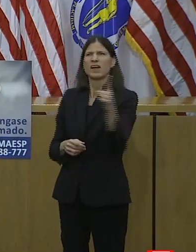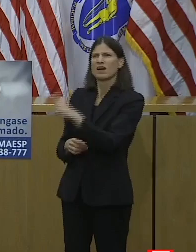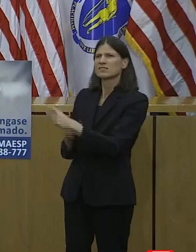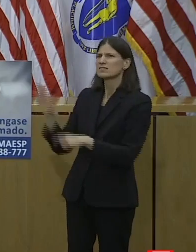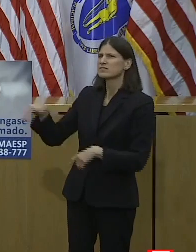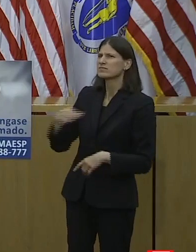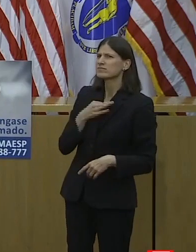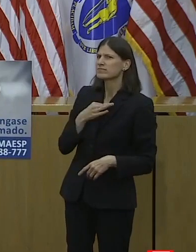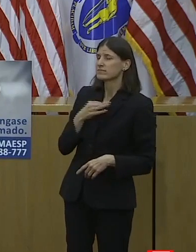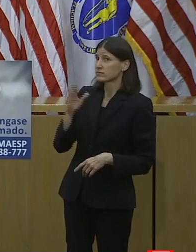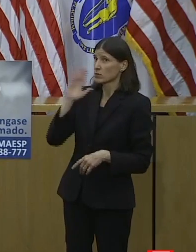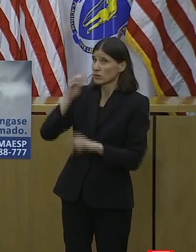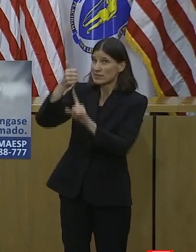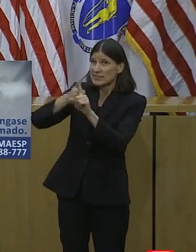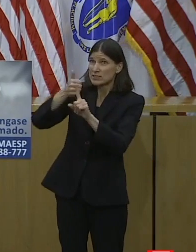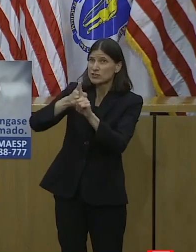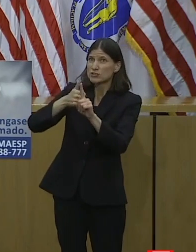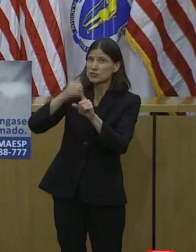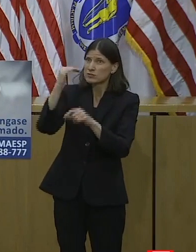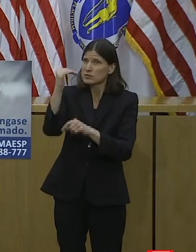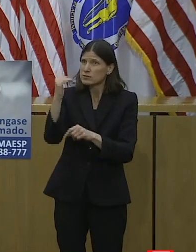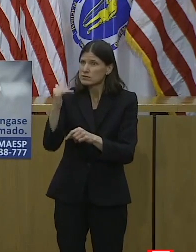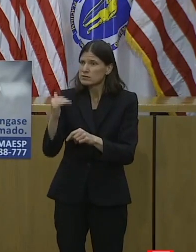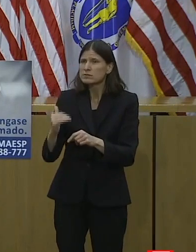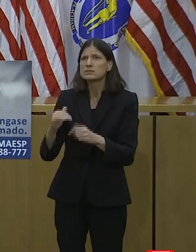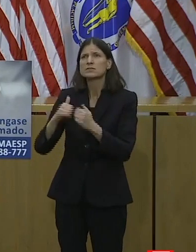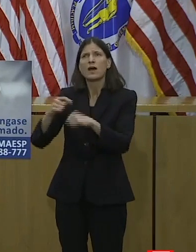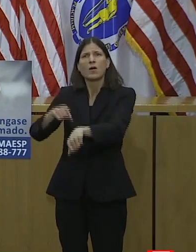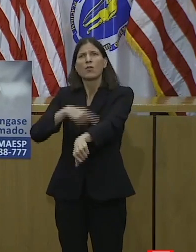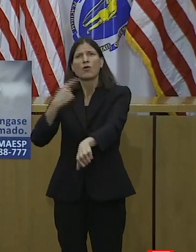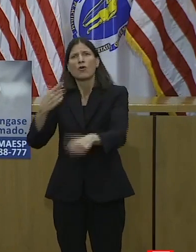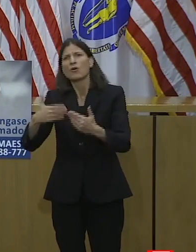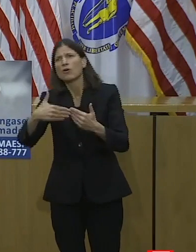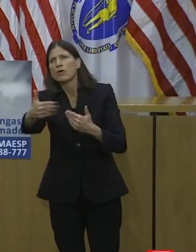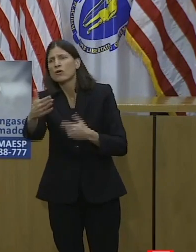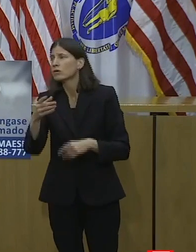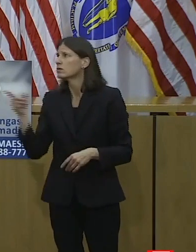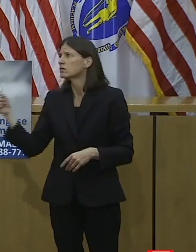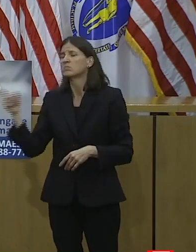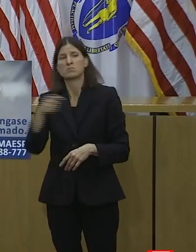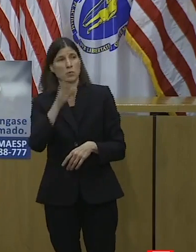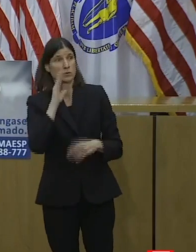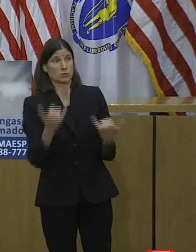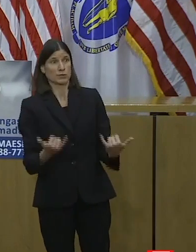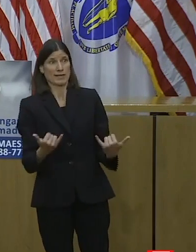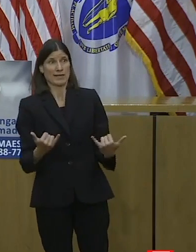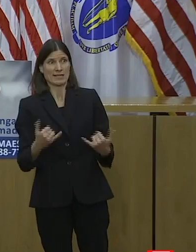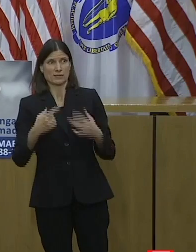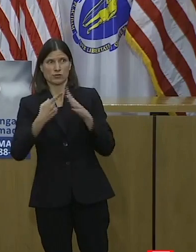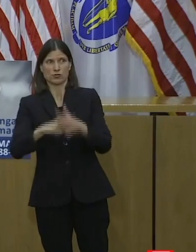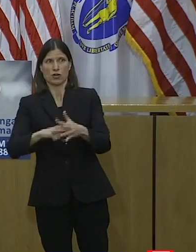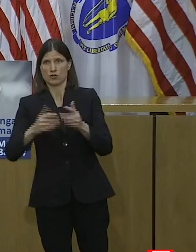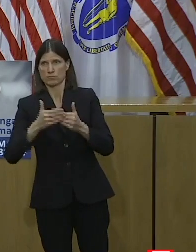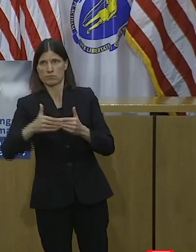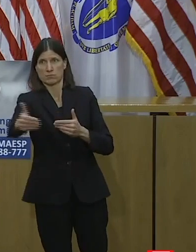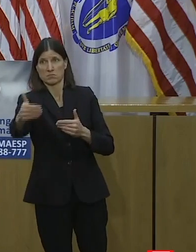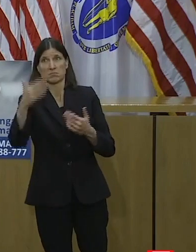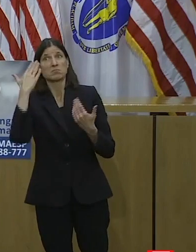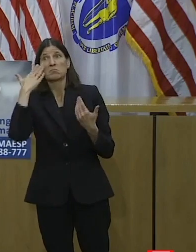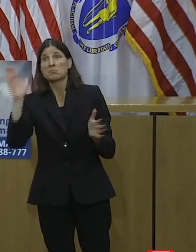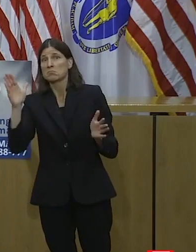in time, but it starts today and it's every week. So every Wednesday, you will see this data publicly reported by us. But